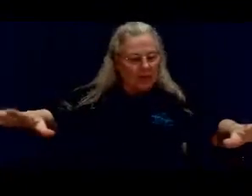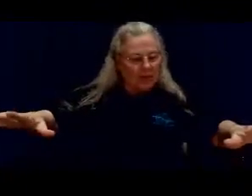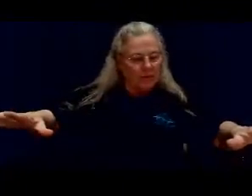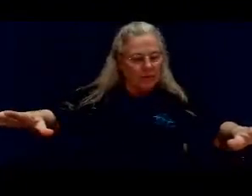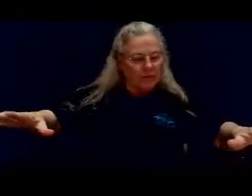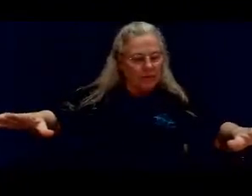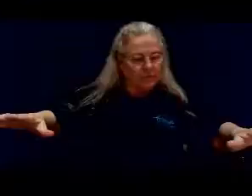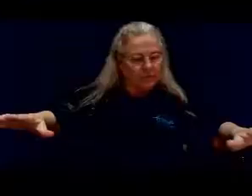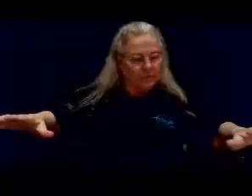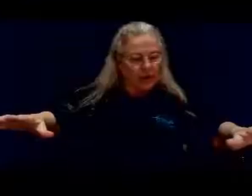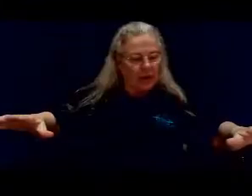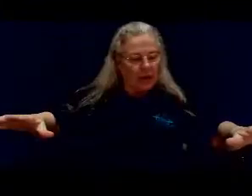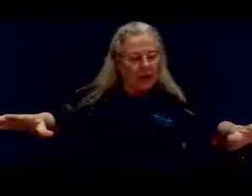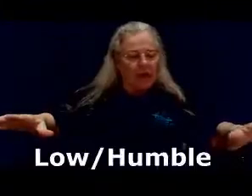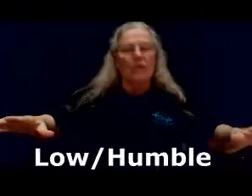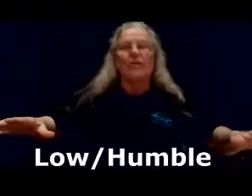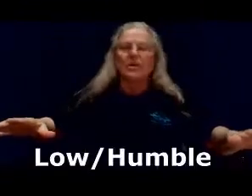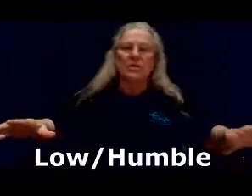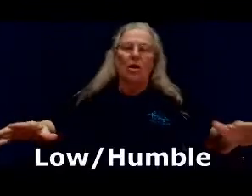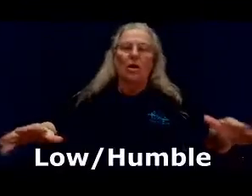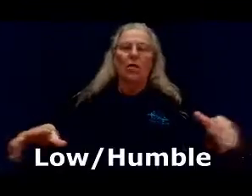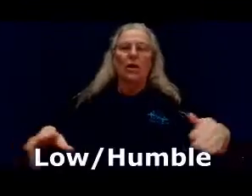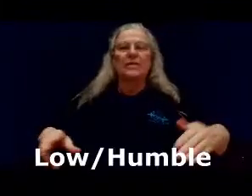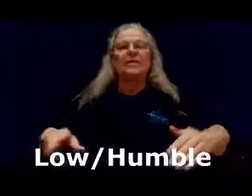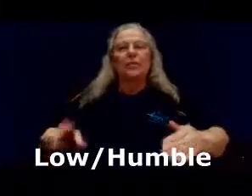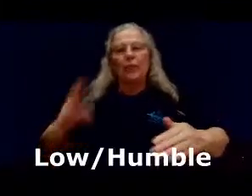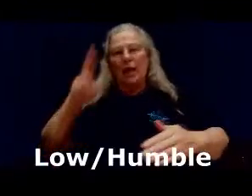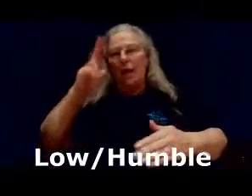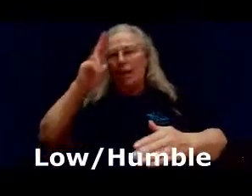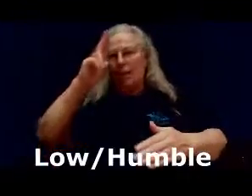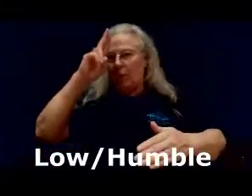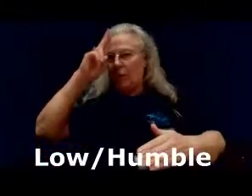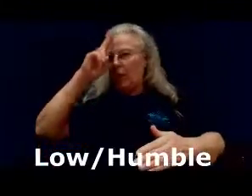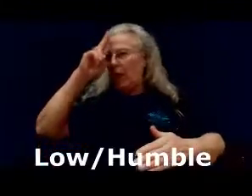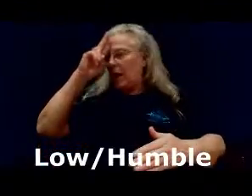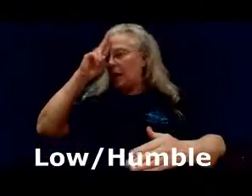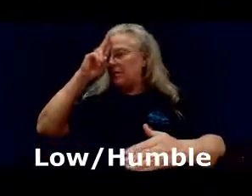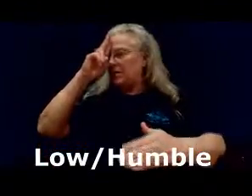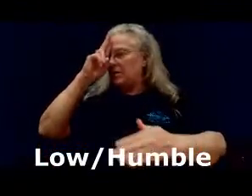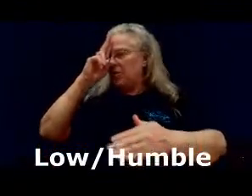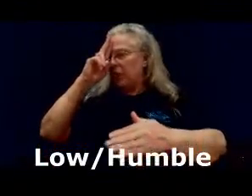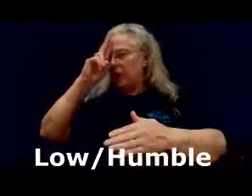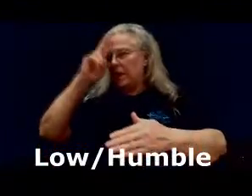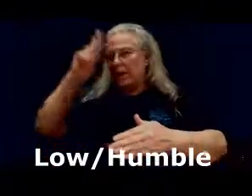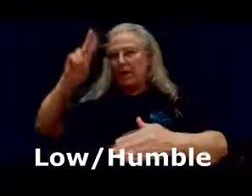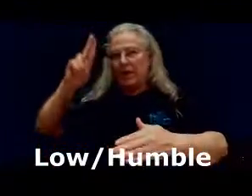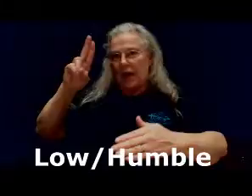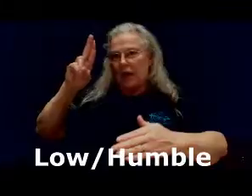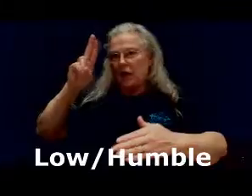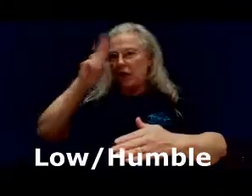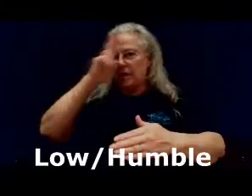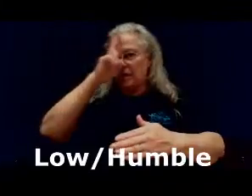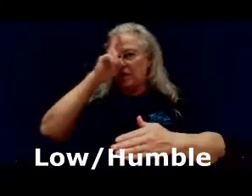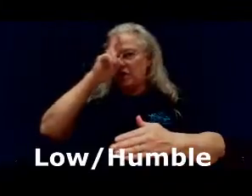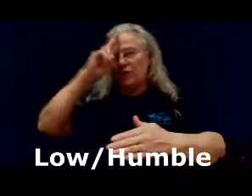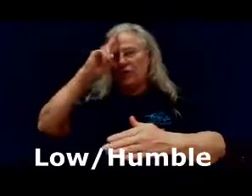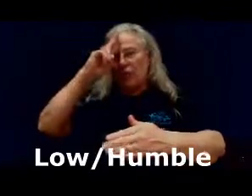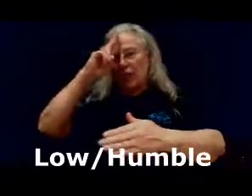Without. This low is to be humble, and it's bringing it down, the H hand against your